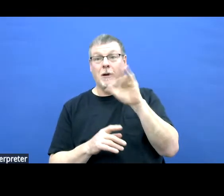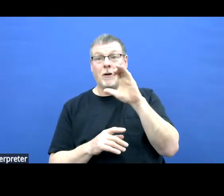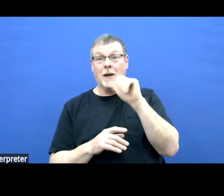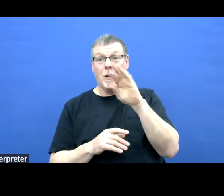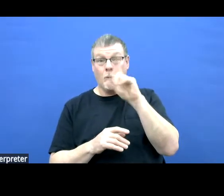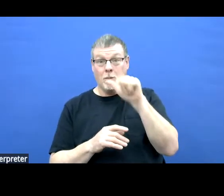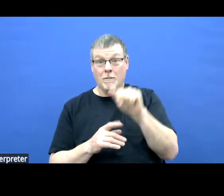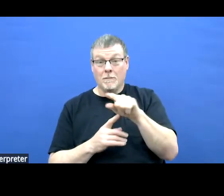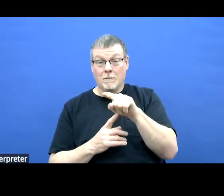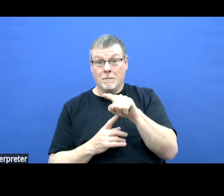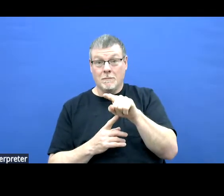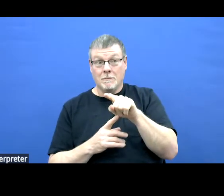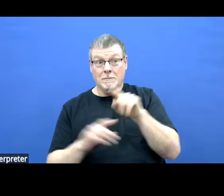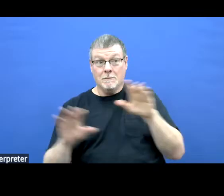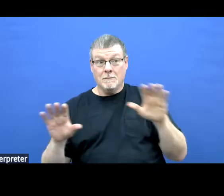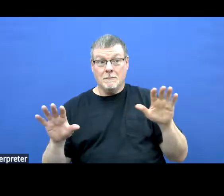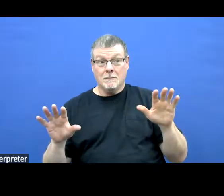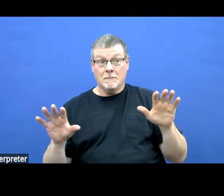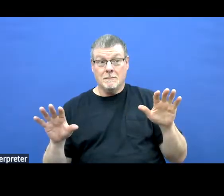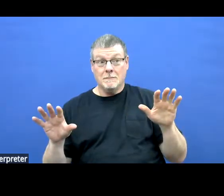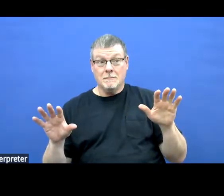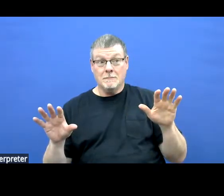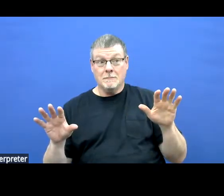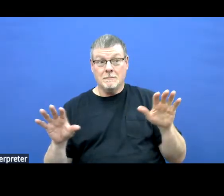do they do our